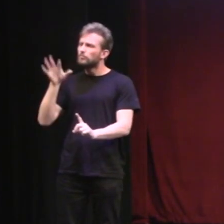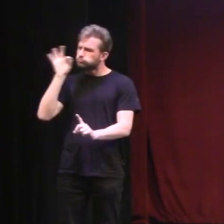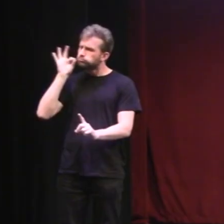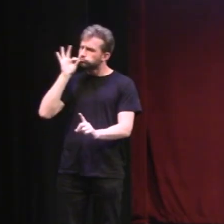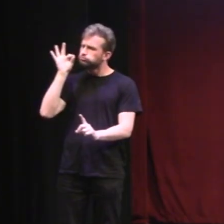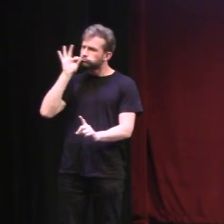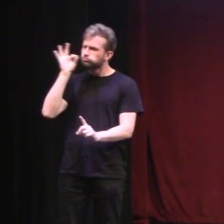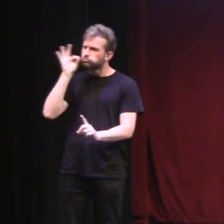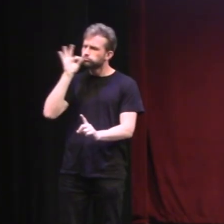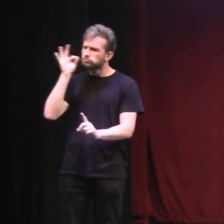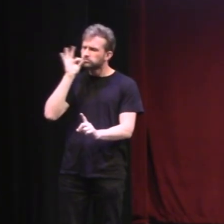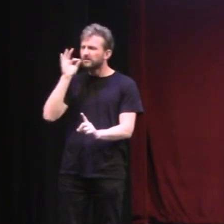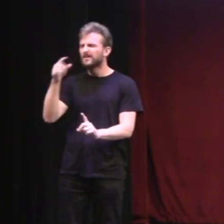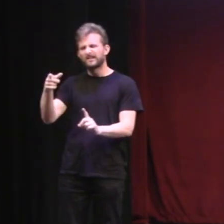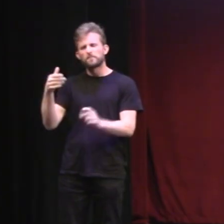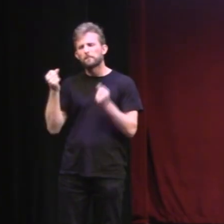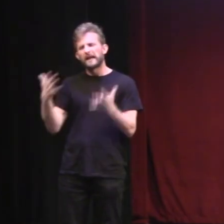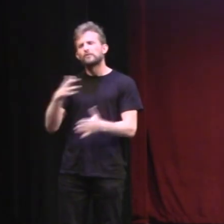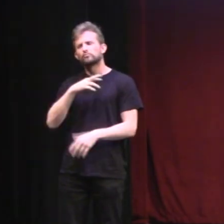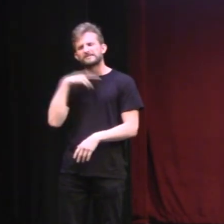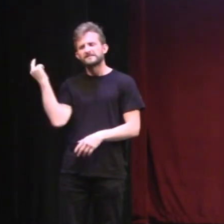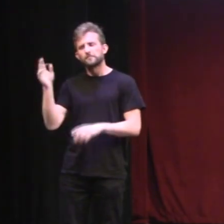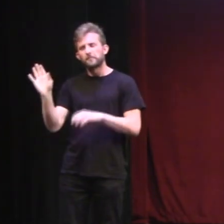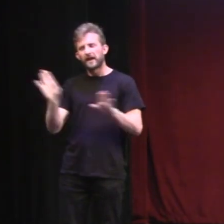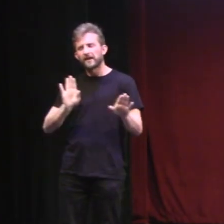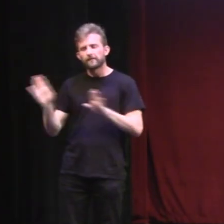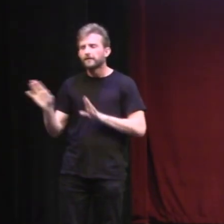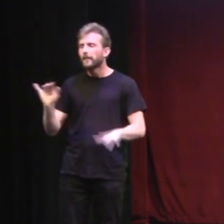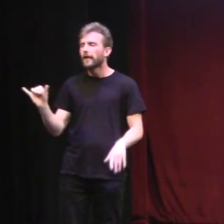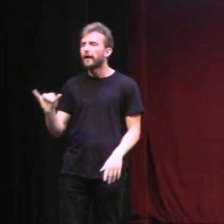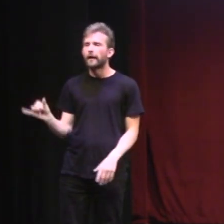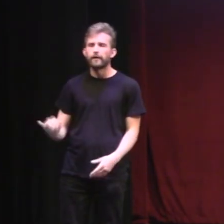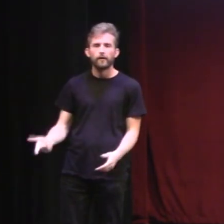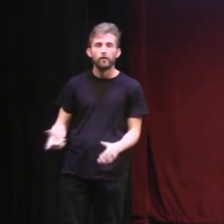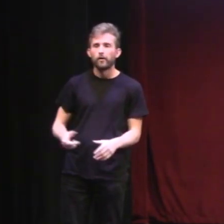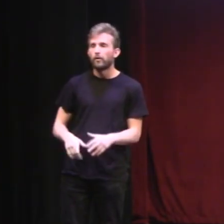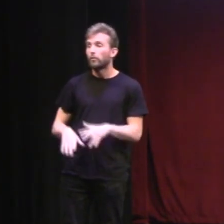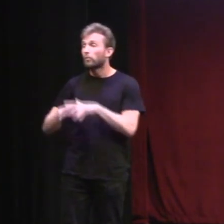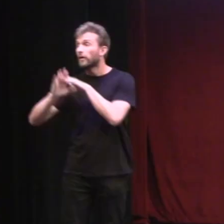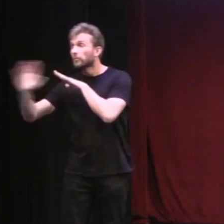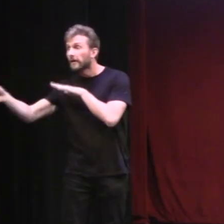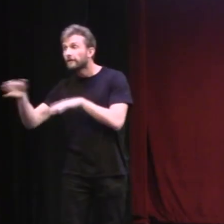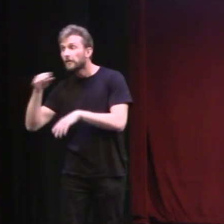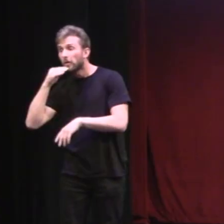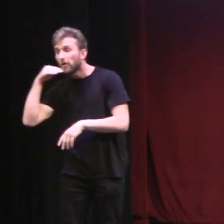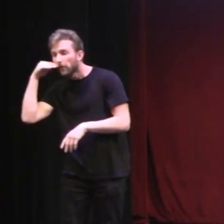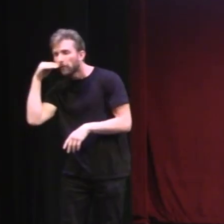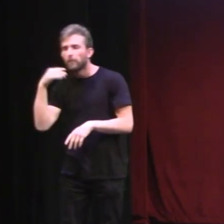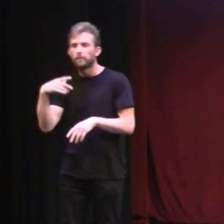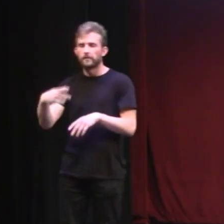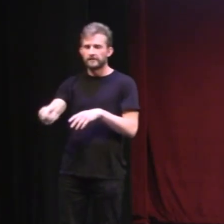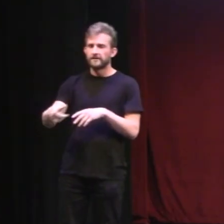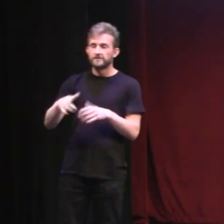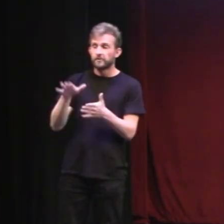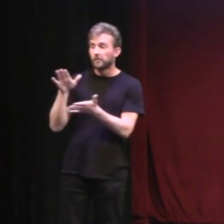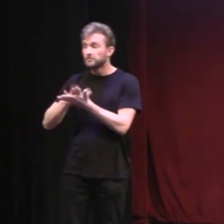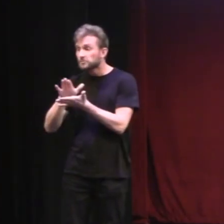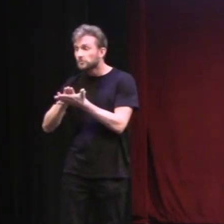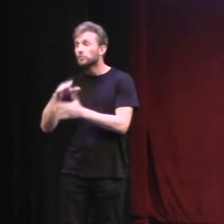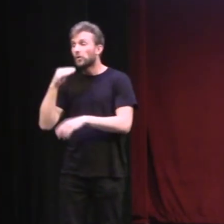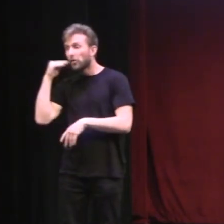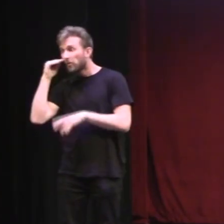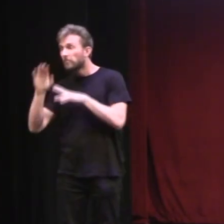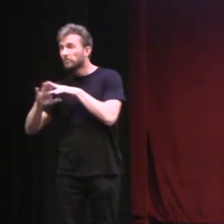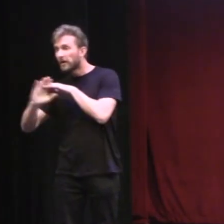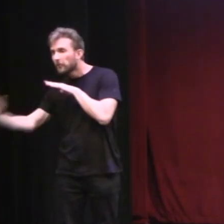behaviors, running away from home and from school. She stole and crashed her parents' car 4 separate